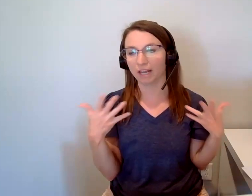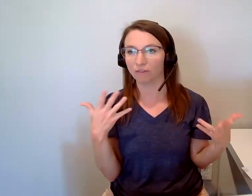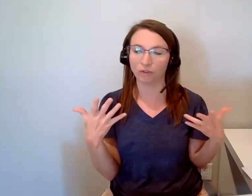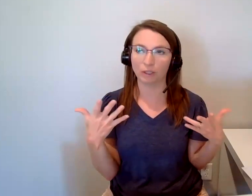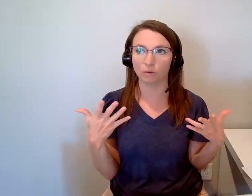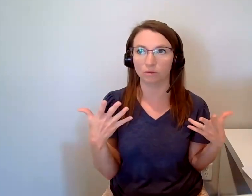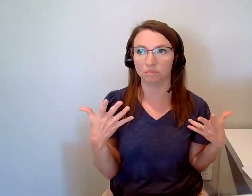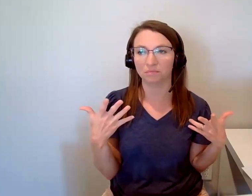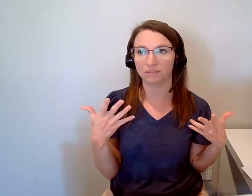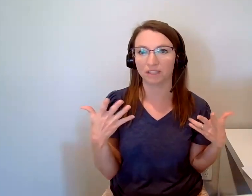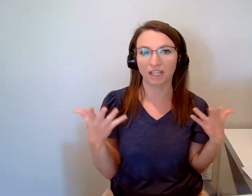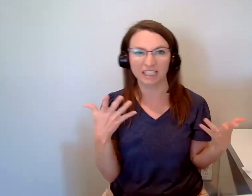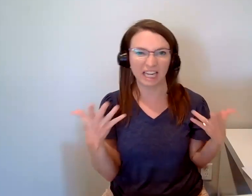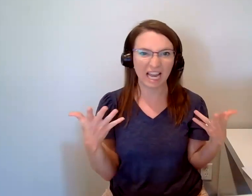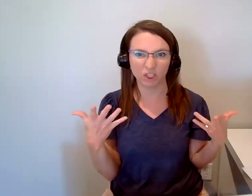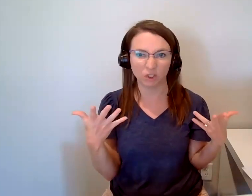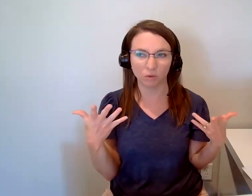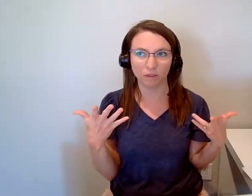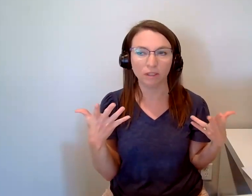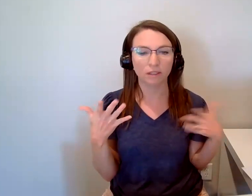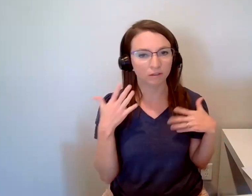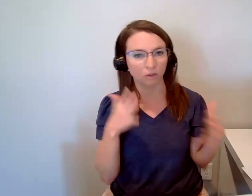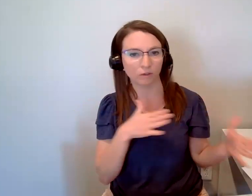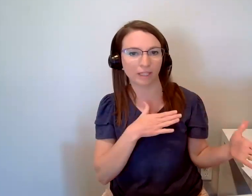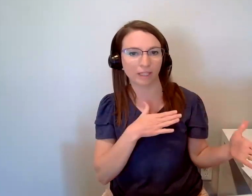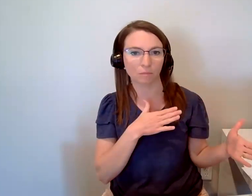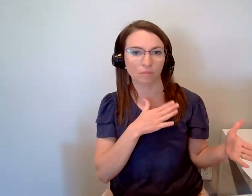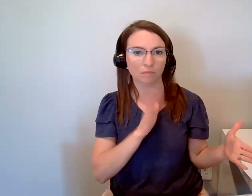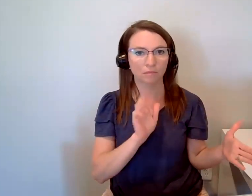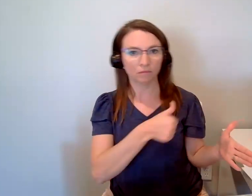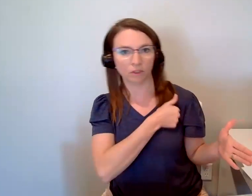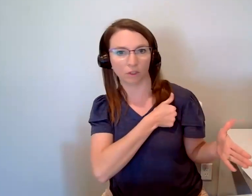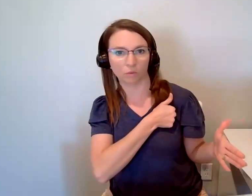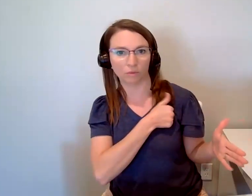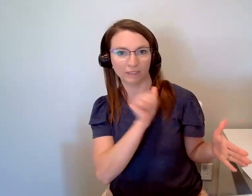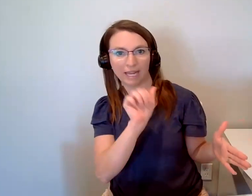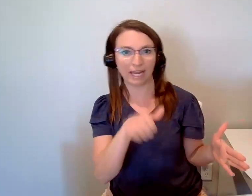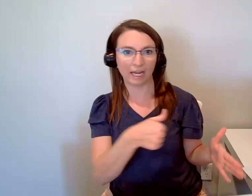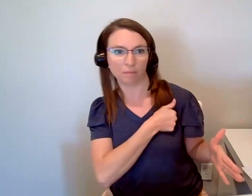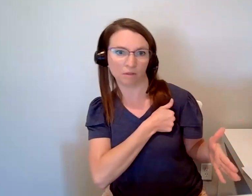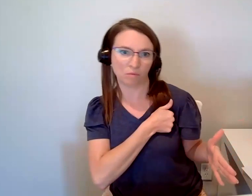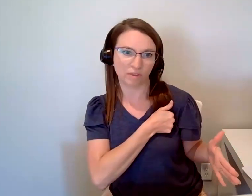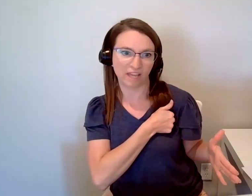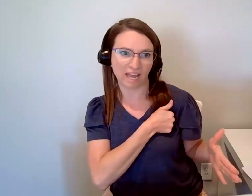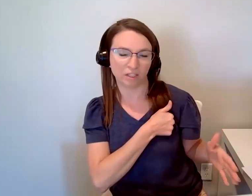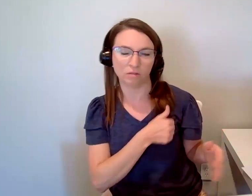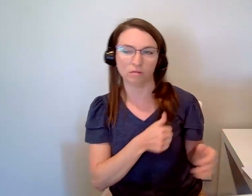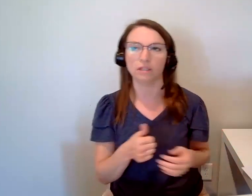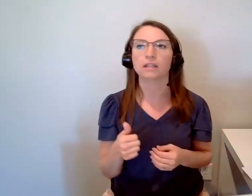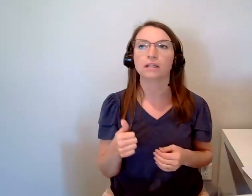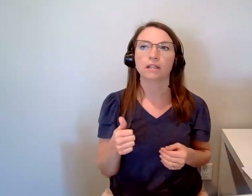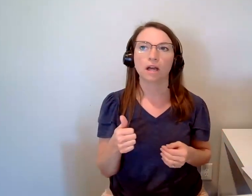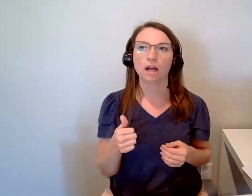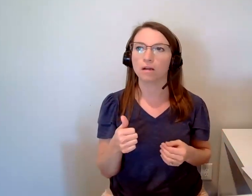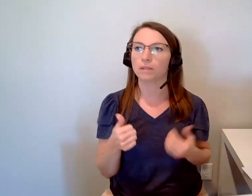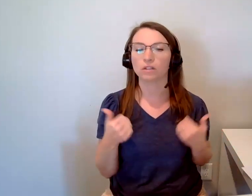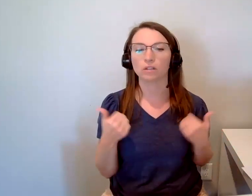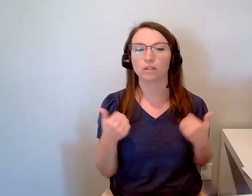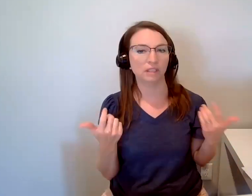a friend who kind of has an attitude, and so her name, was an A but with attitude. It could